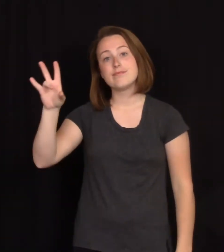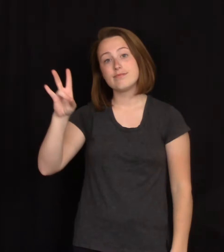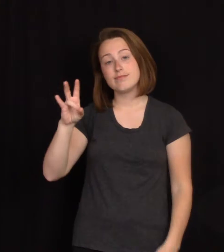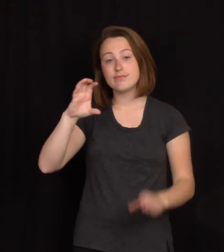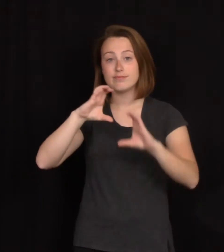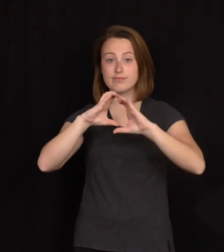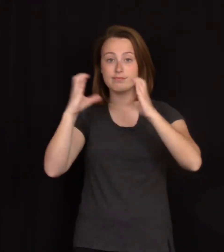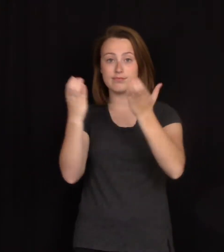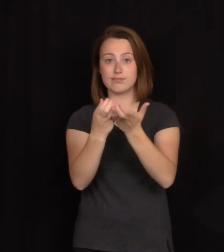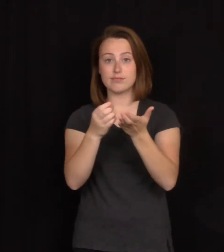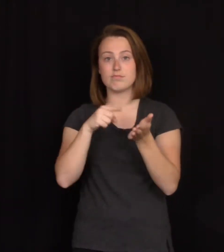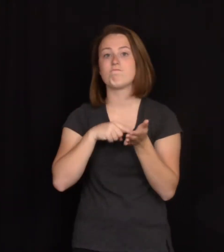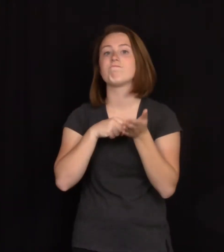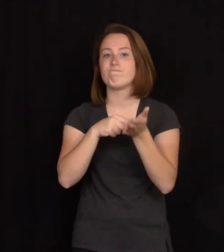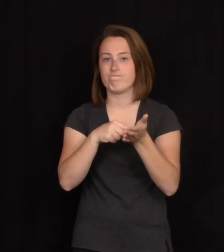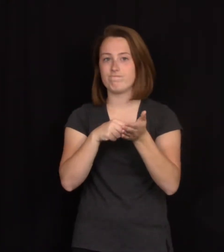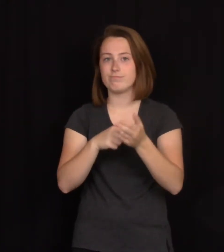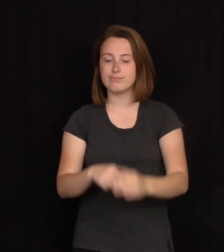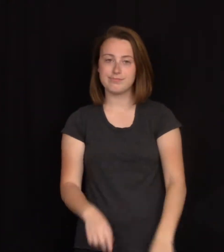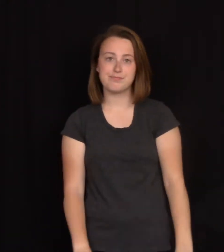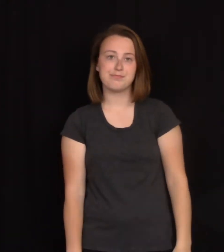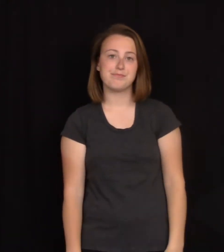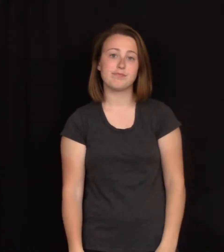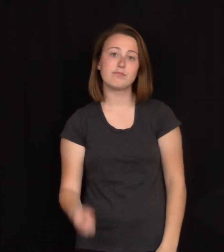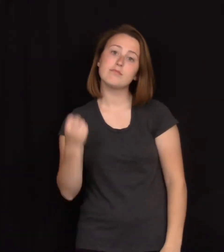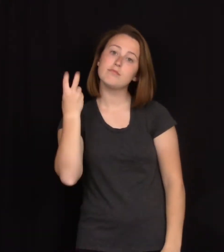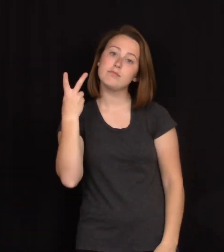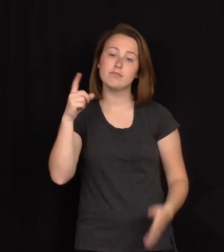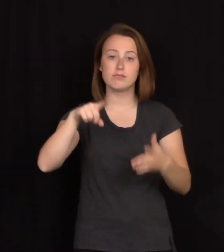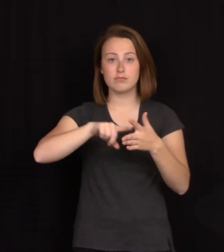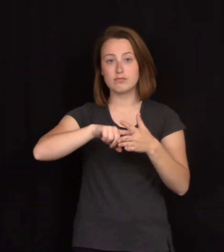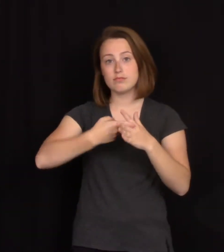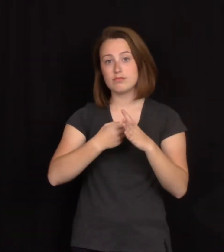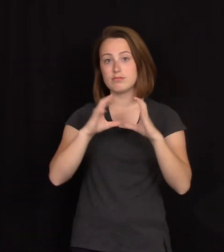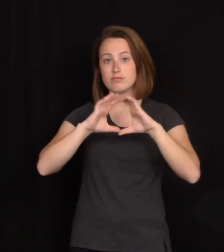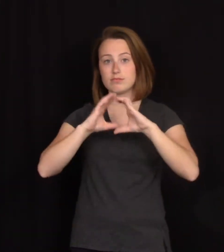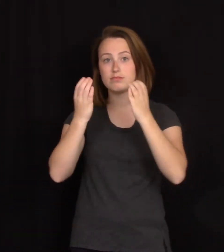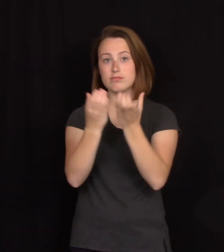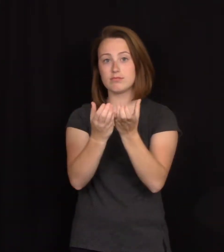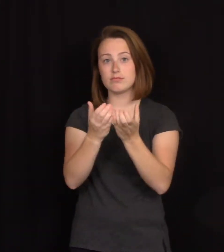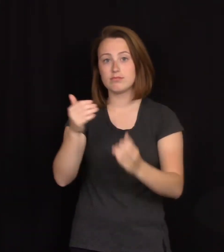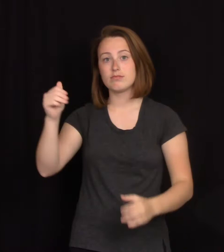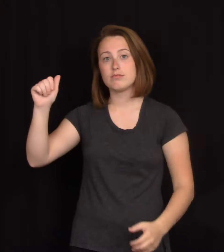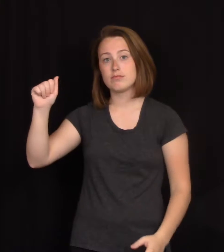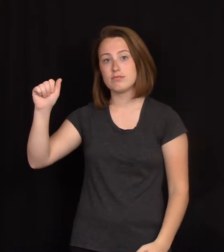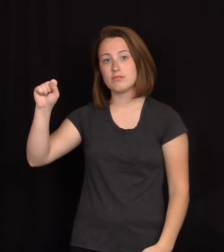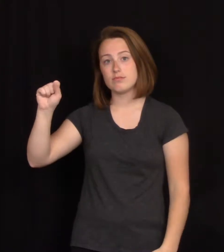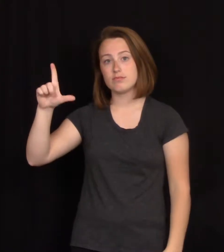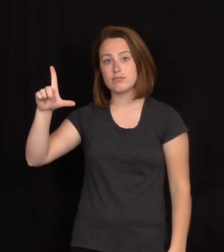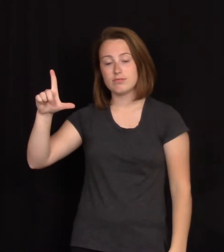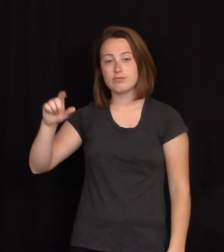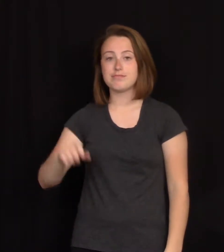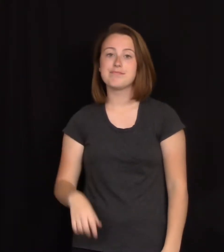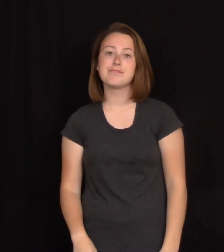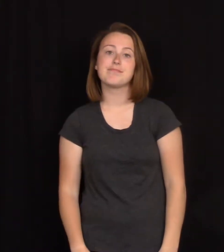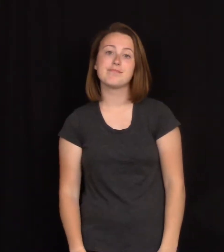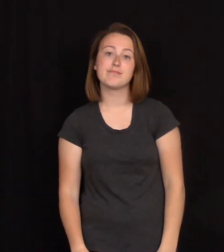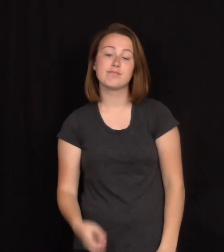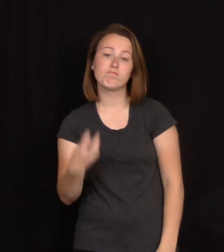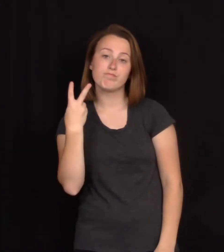7 courses were required, including 2 beginning ASL classes and 2